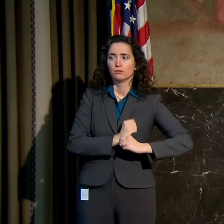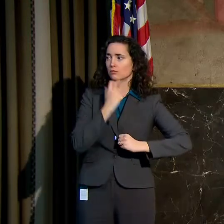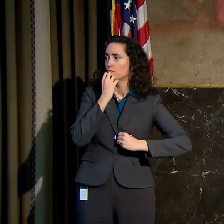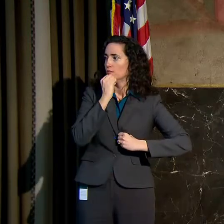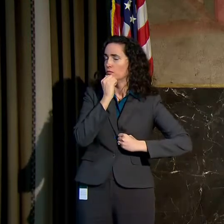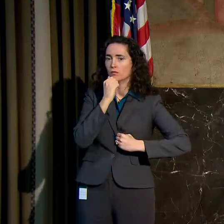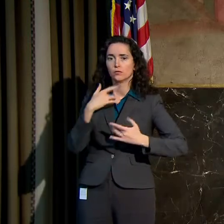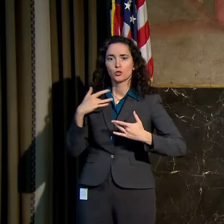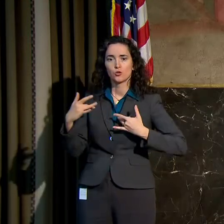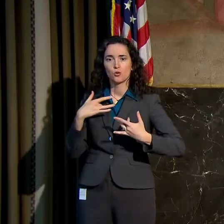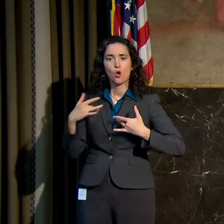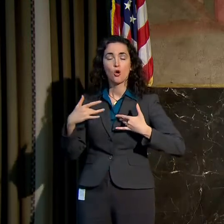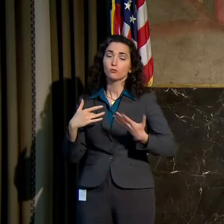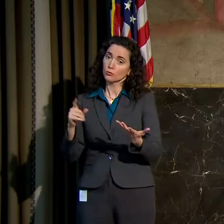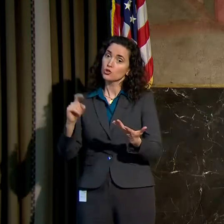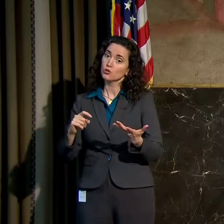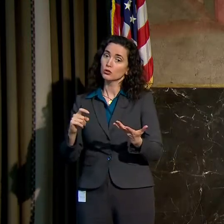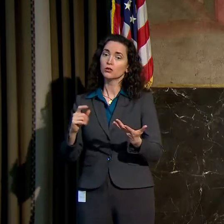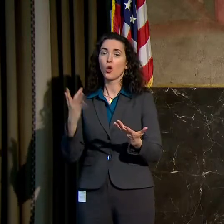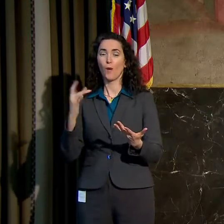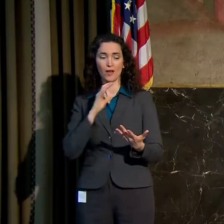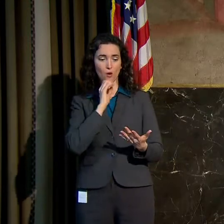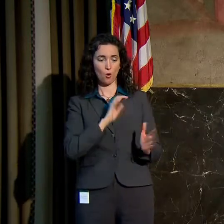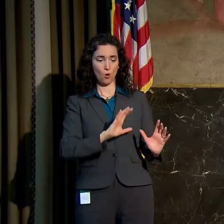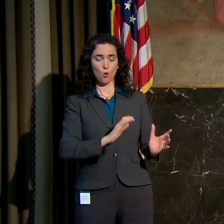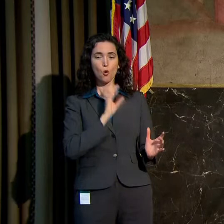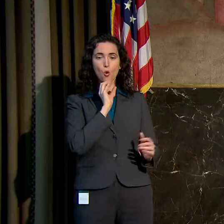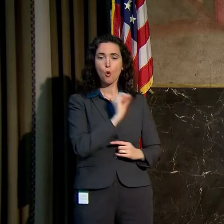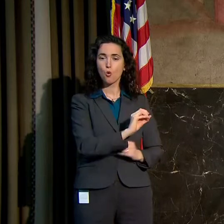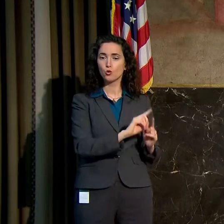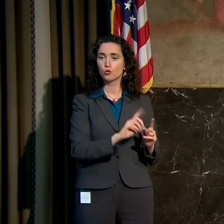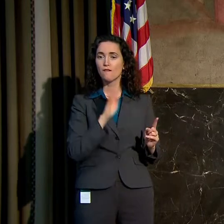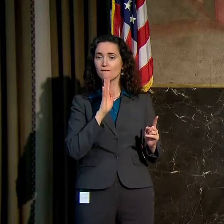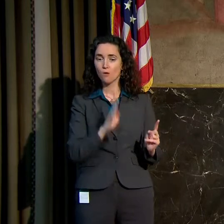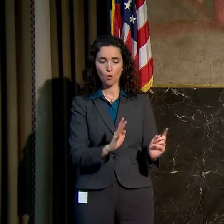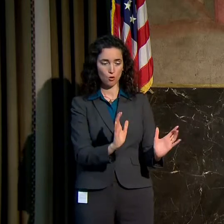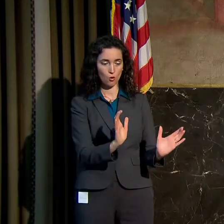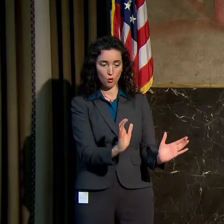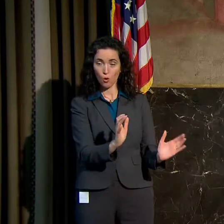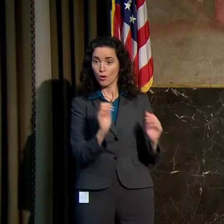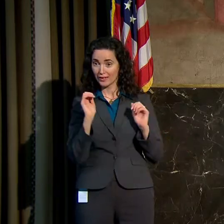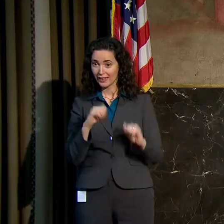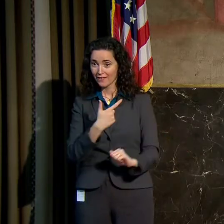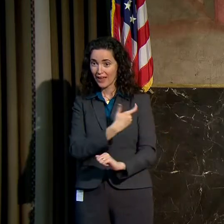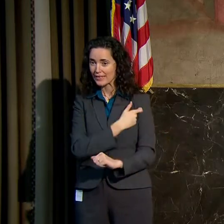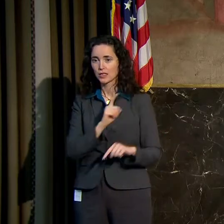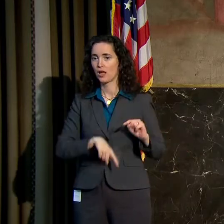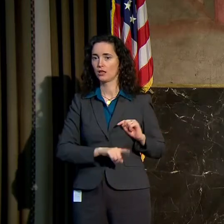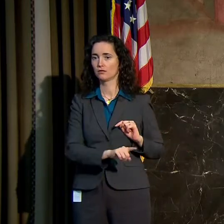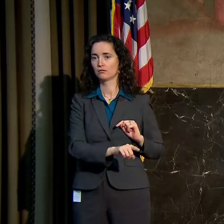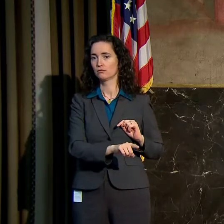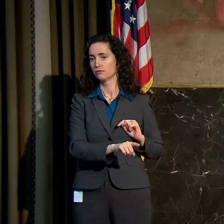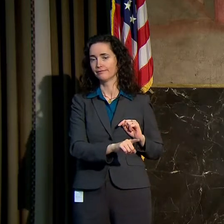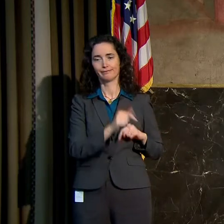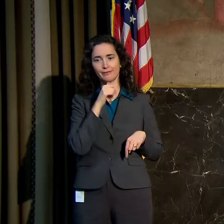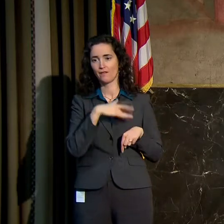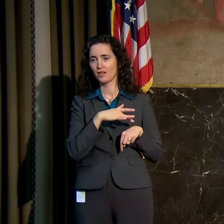It's concerning because this is the age group that doesn't have vaccines available to them yet.